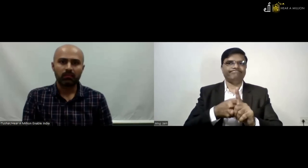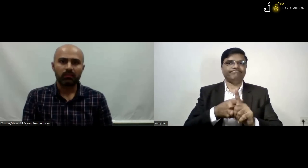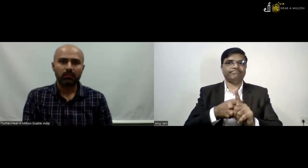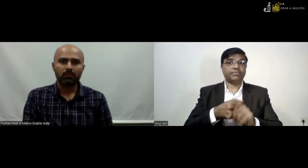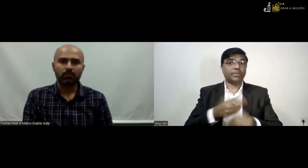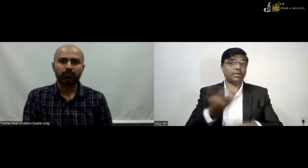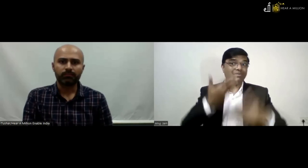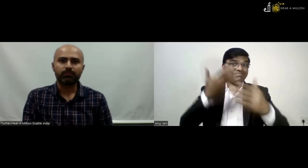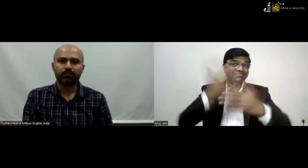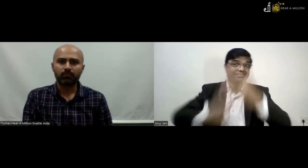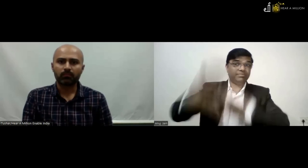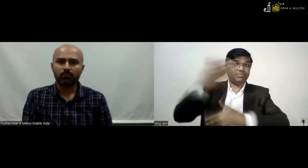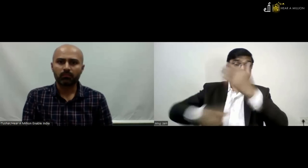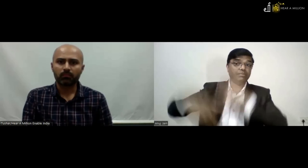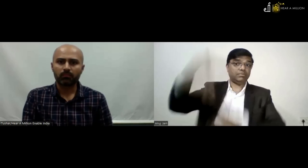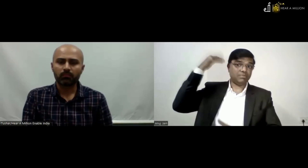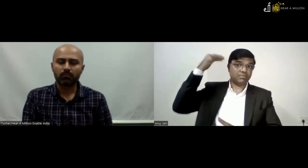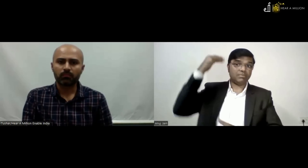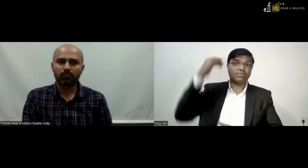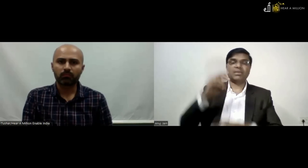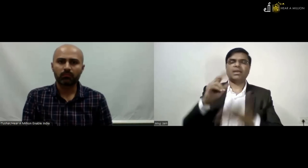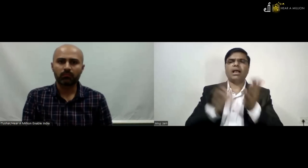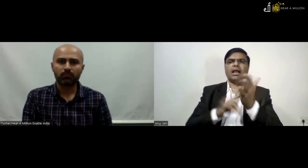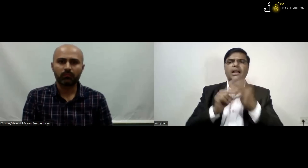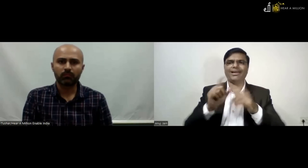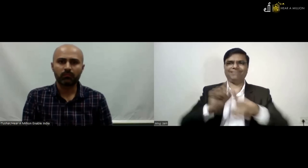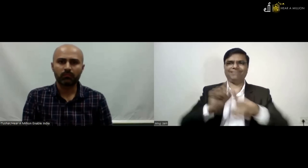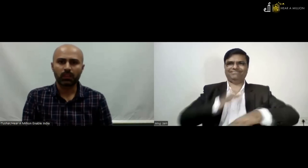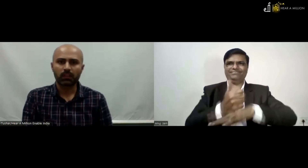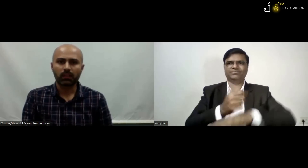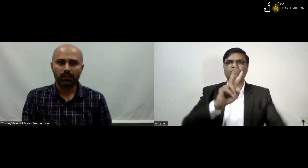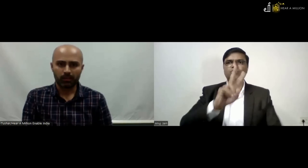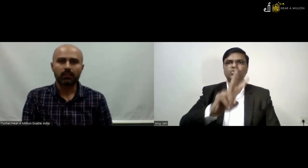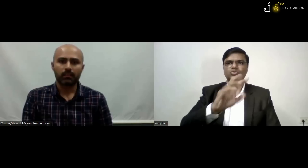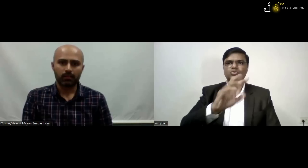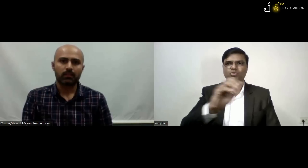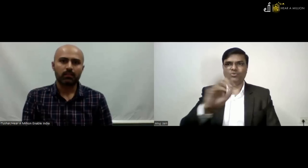whether for the license, has NAD been advocating for it?